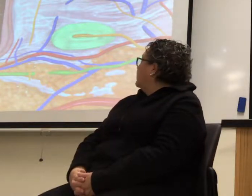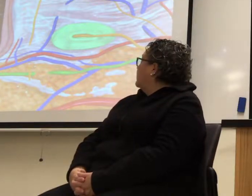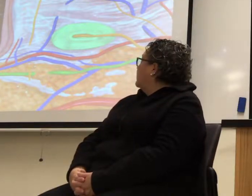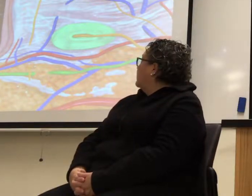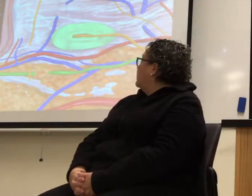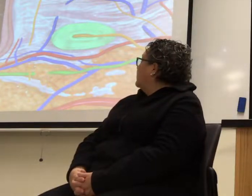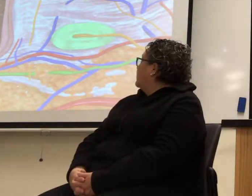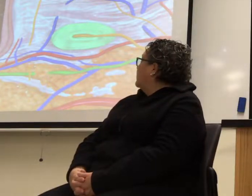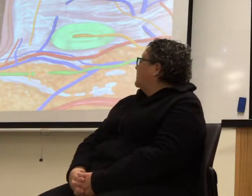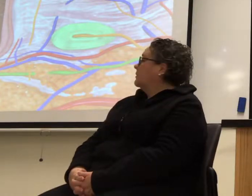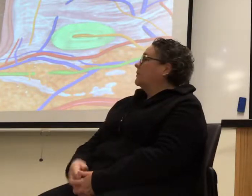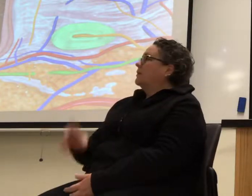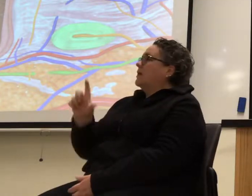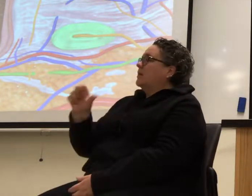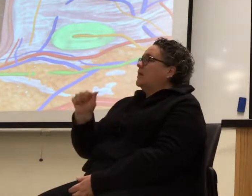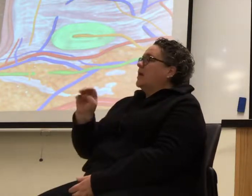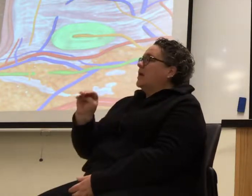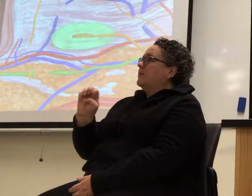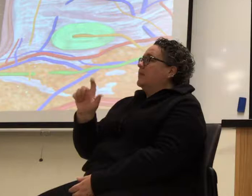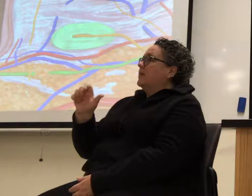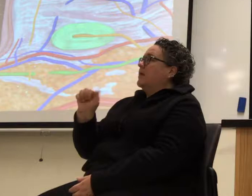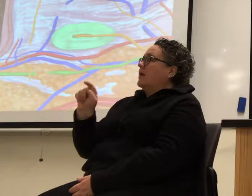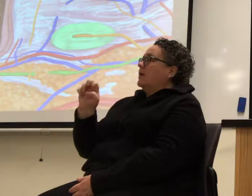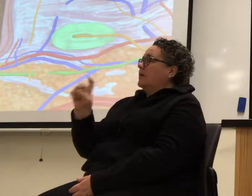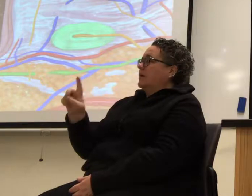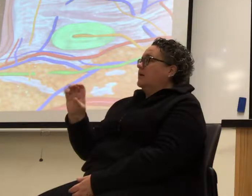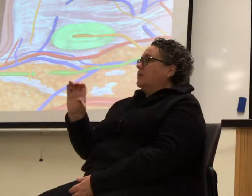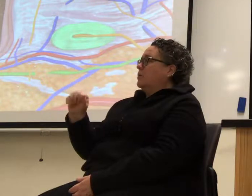Lamellated corpuscle.